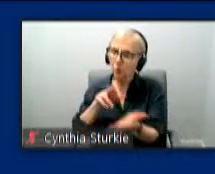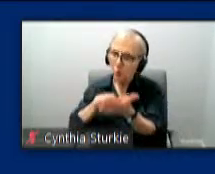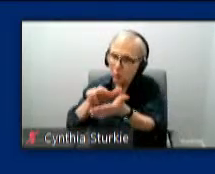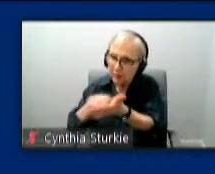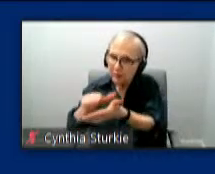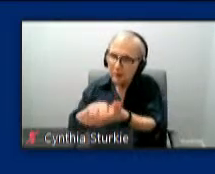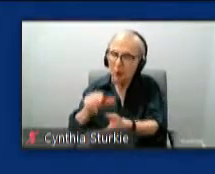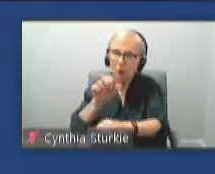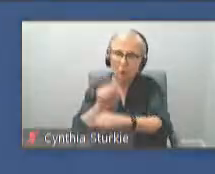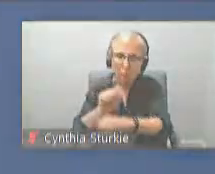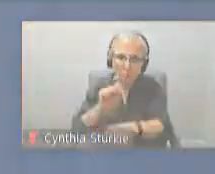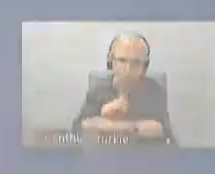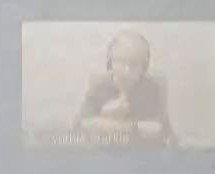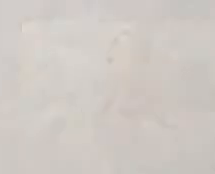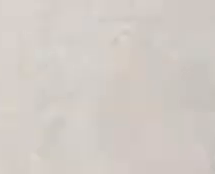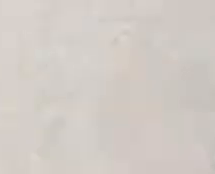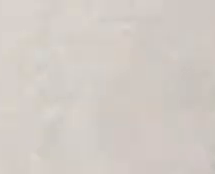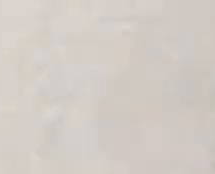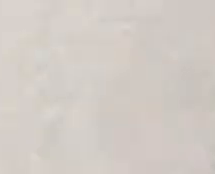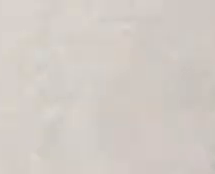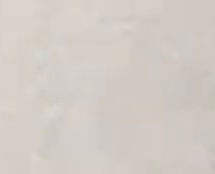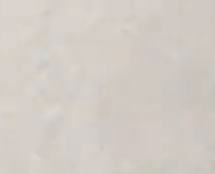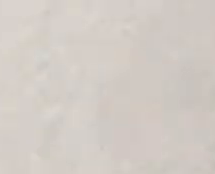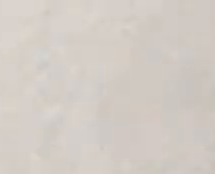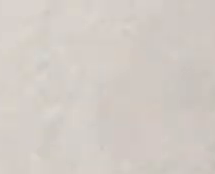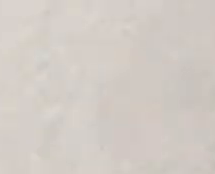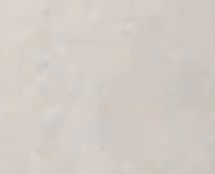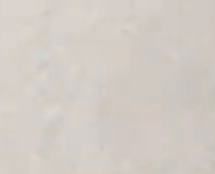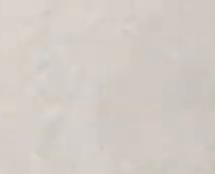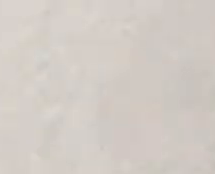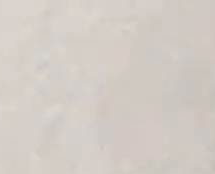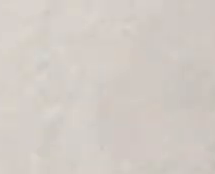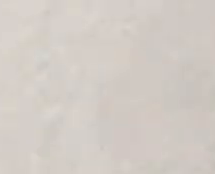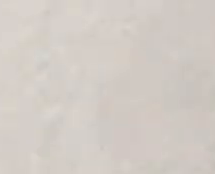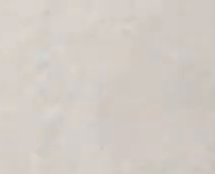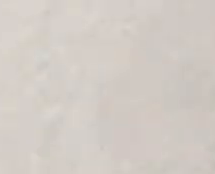behind the scenes to make sure that all Coloradans.